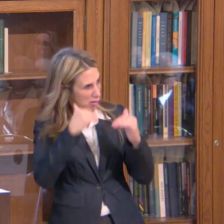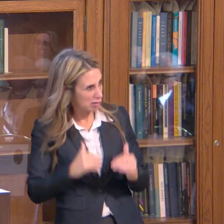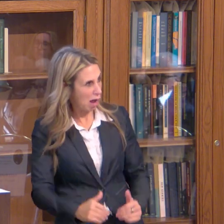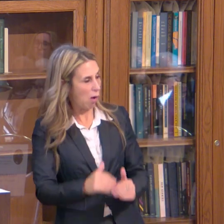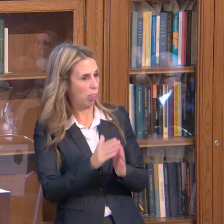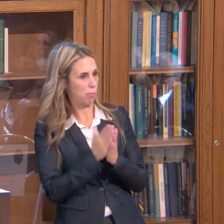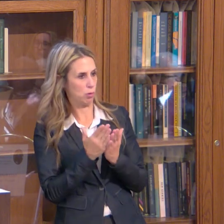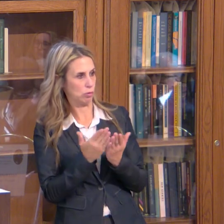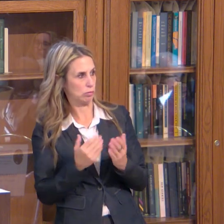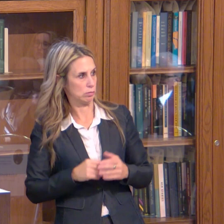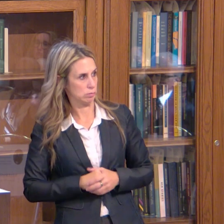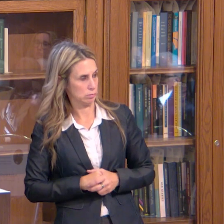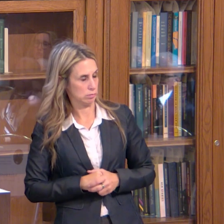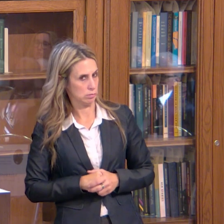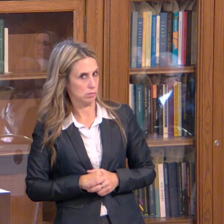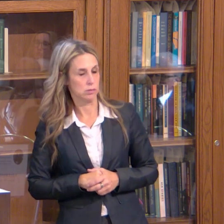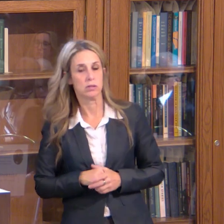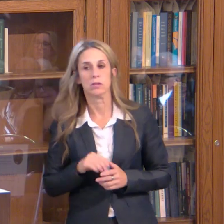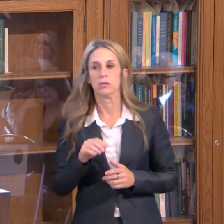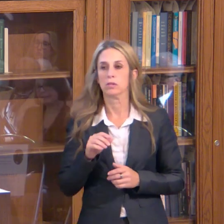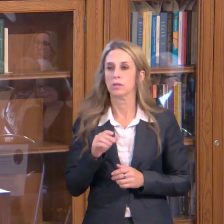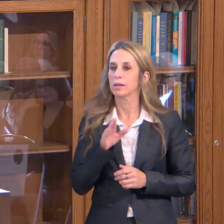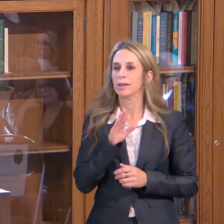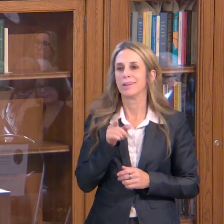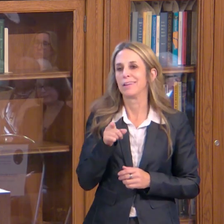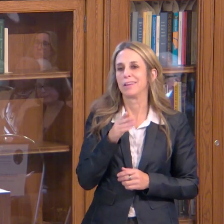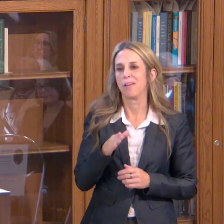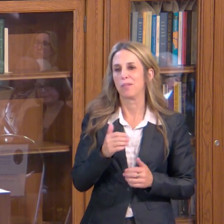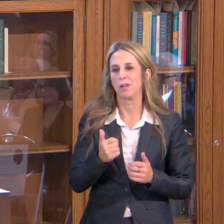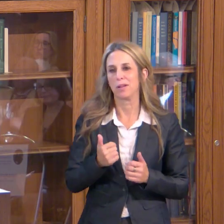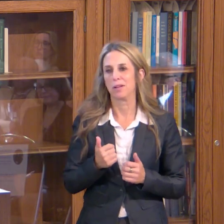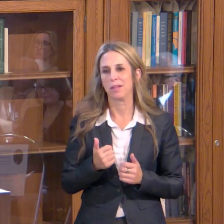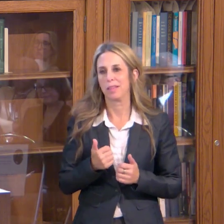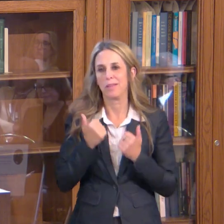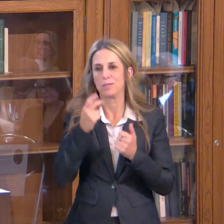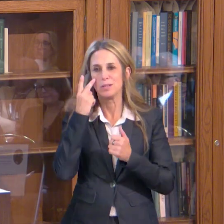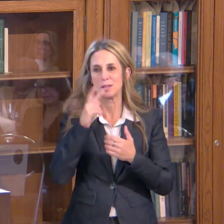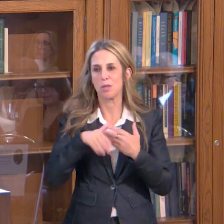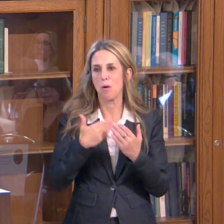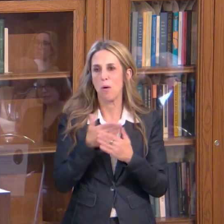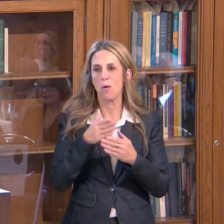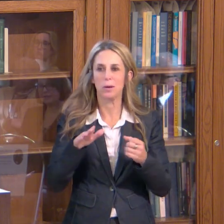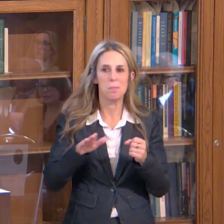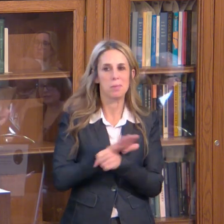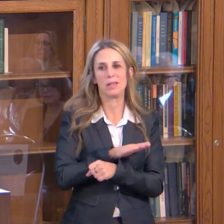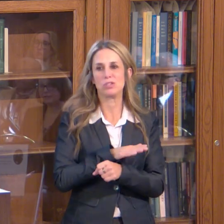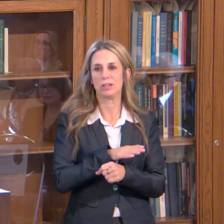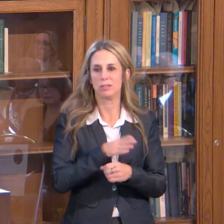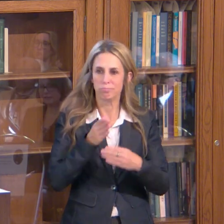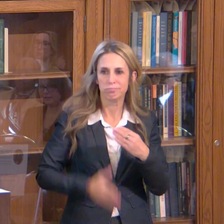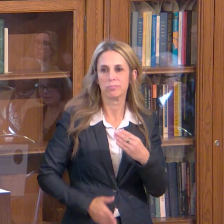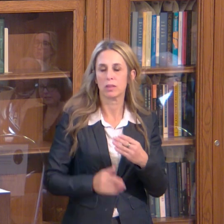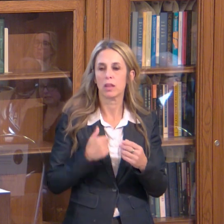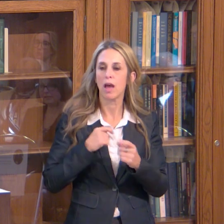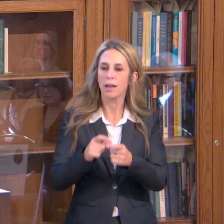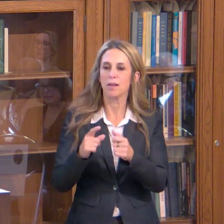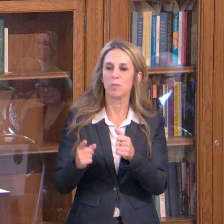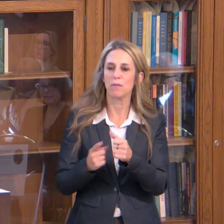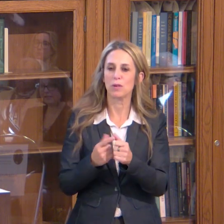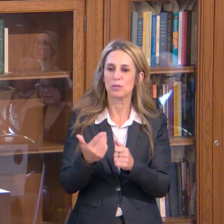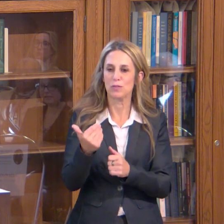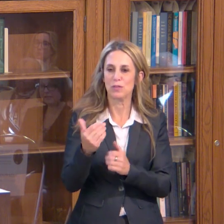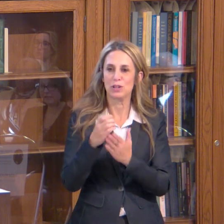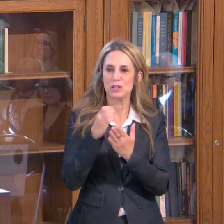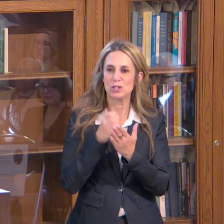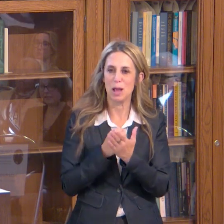book now he never lived to see the whole completion uh John hope uh I gave him the first 15 chapters and